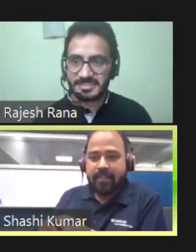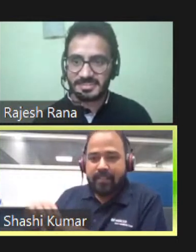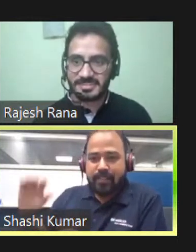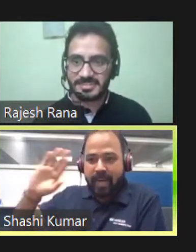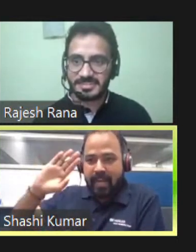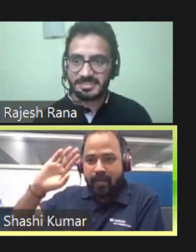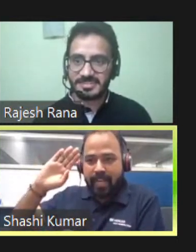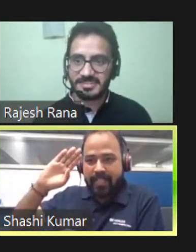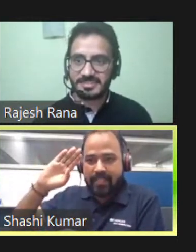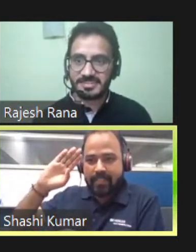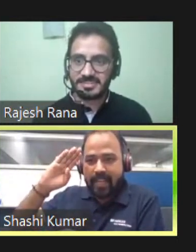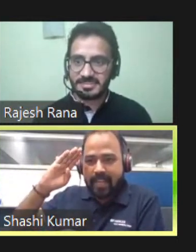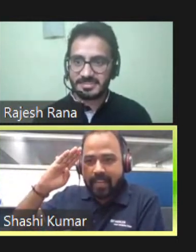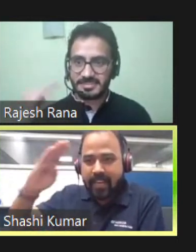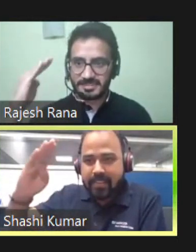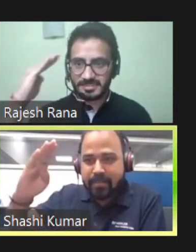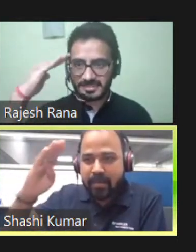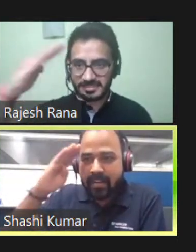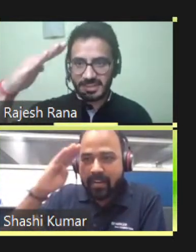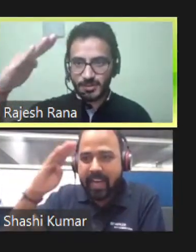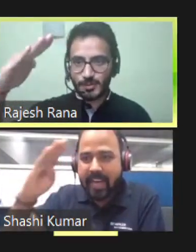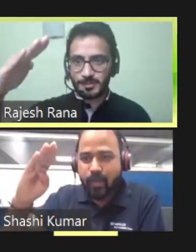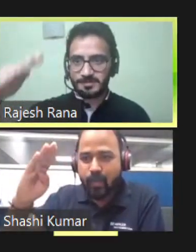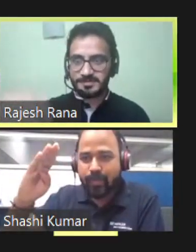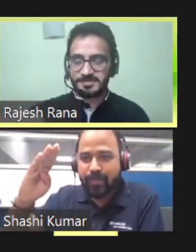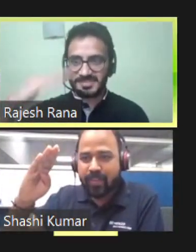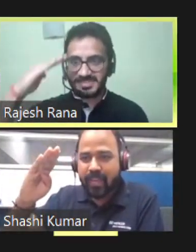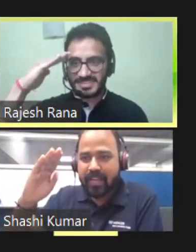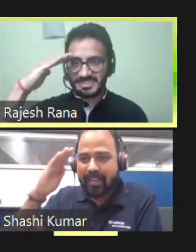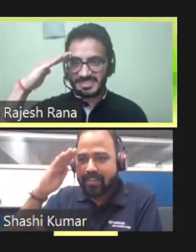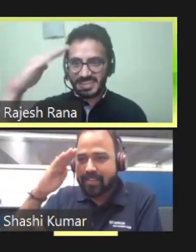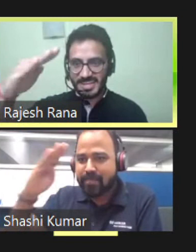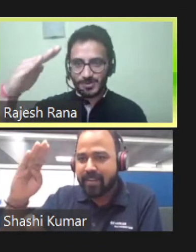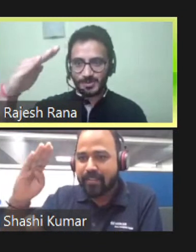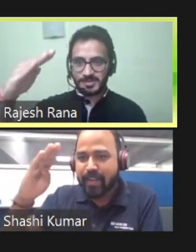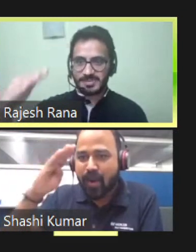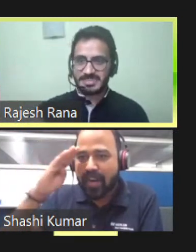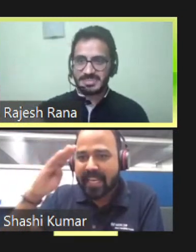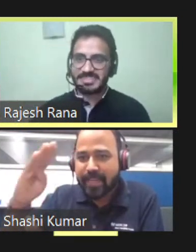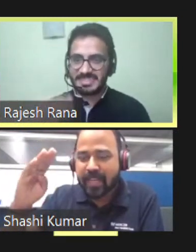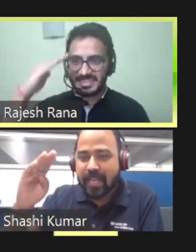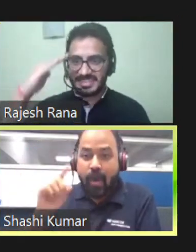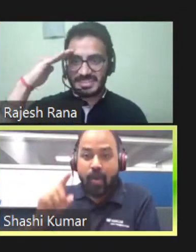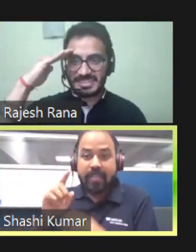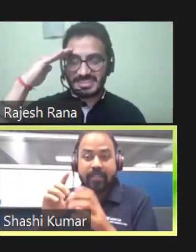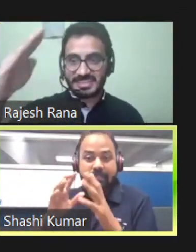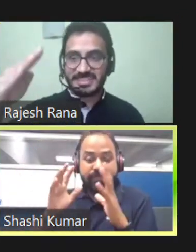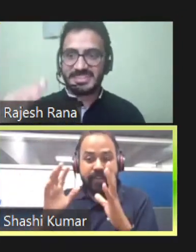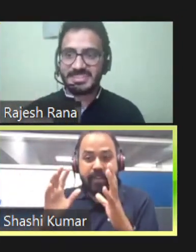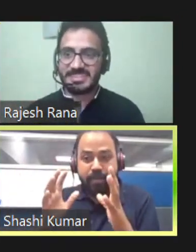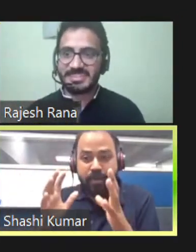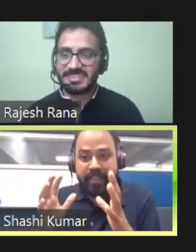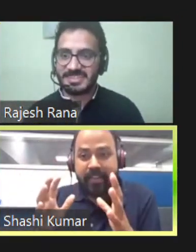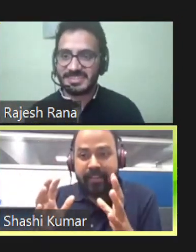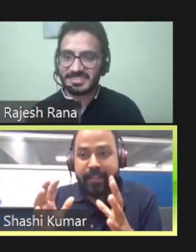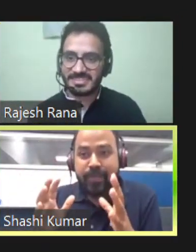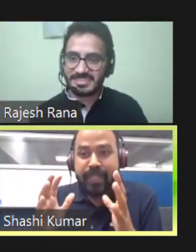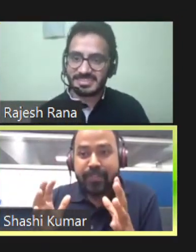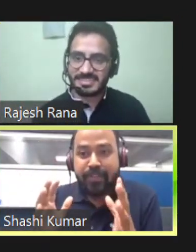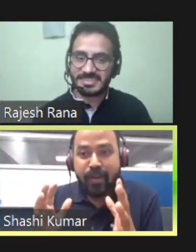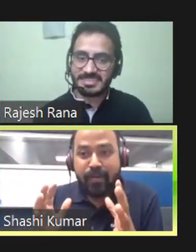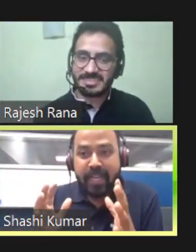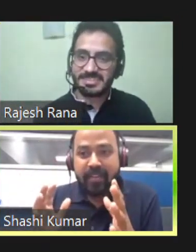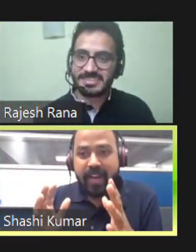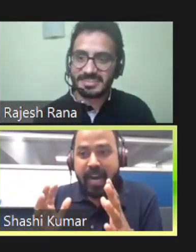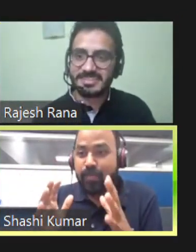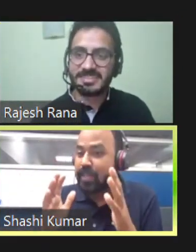Patel. So hello is like simple. Hello. Hello. Right? It's simple. We Hello. all can do. Okay, this is very important thing that you need to